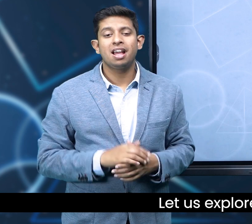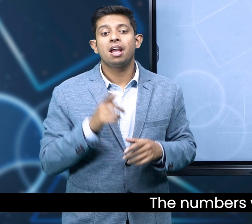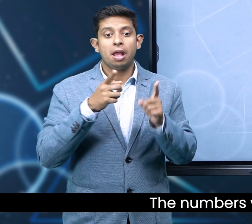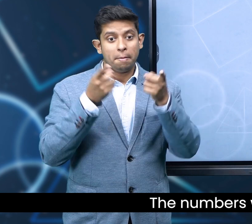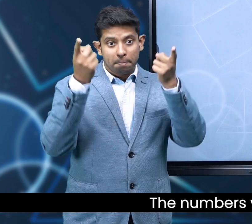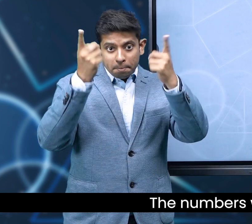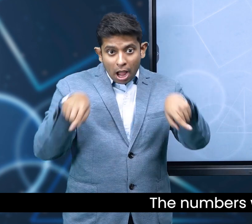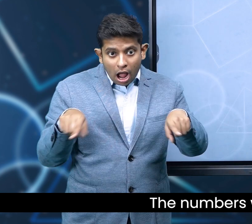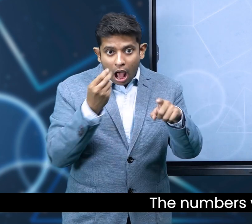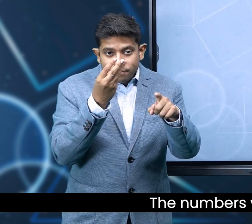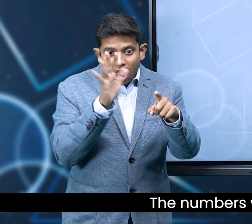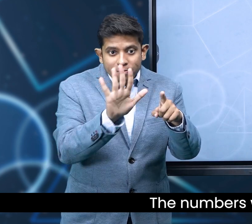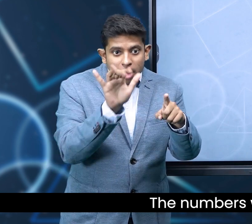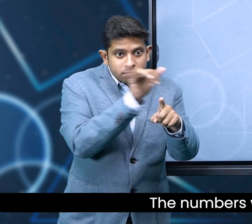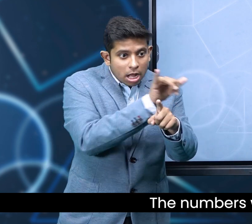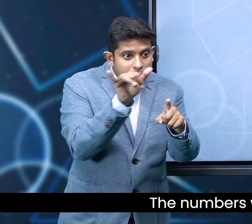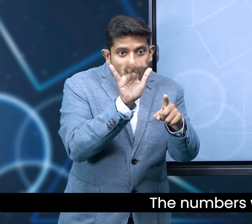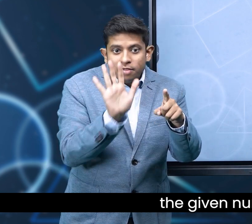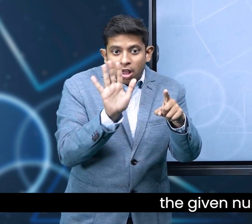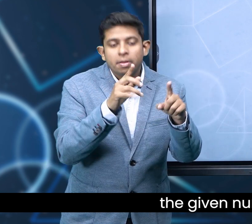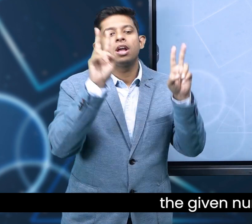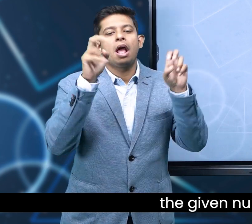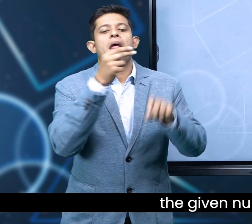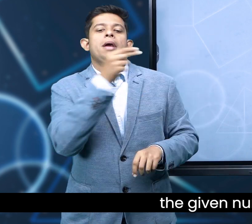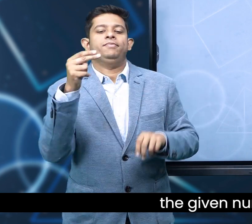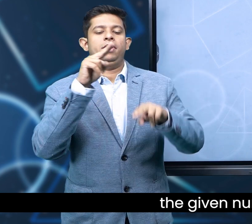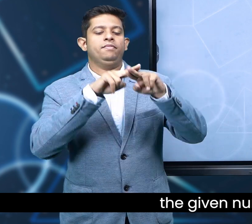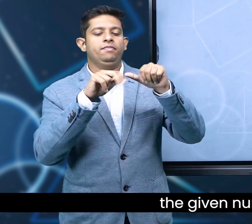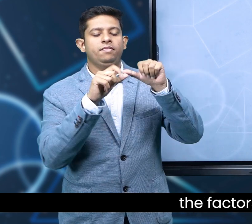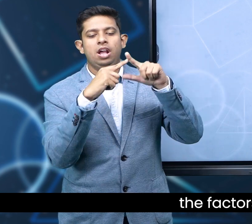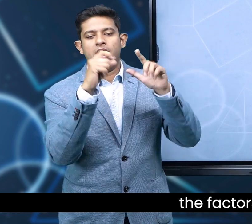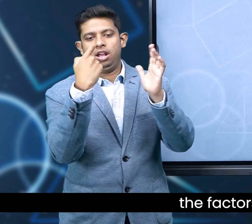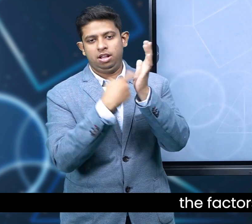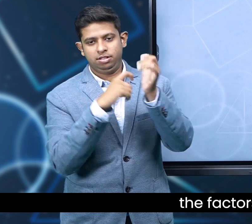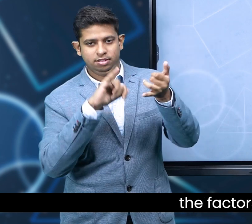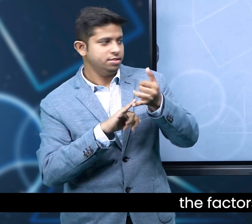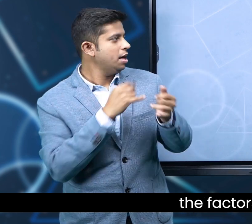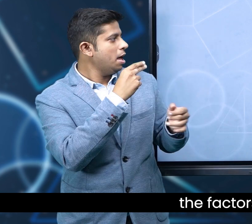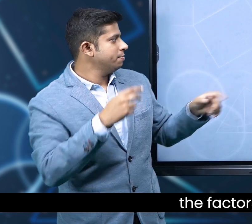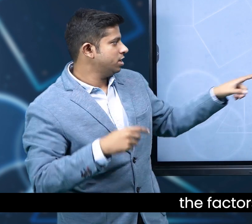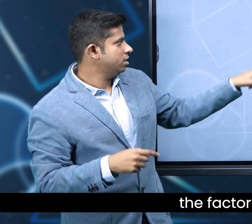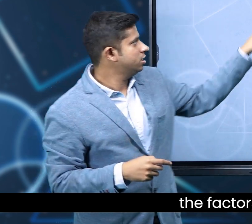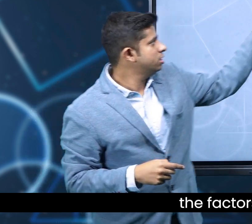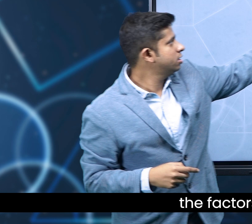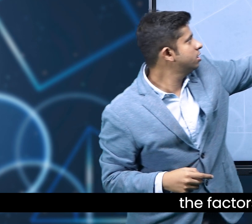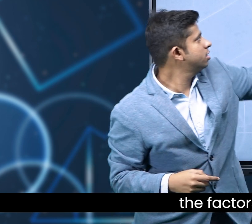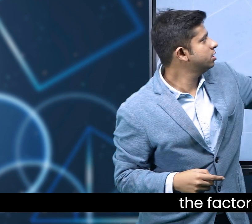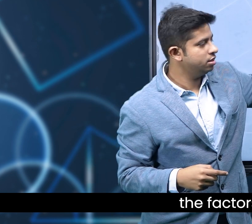The numbers which exactly divides the given number are called the factors of that number.